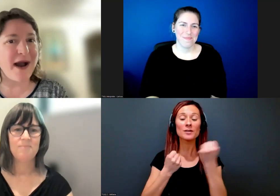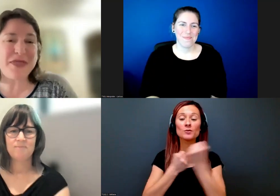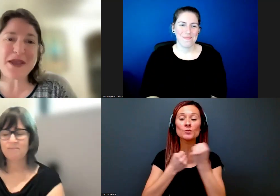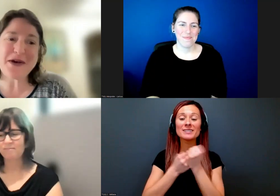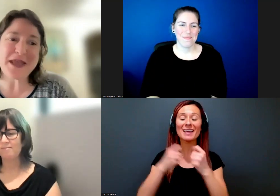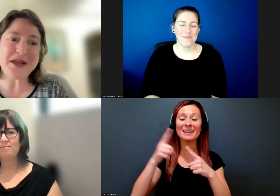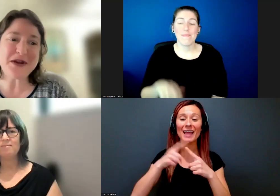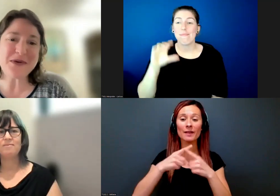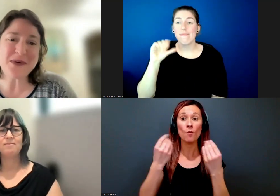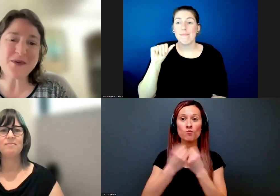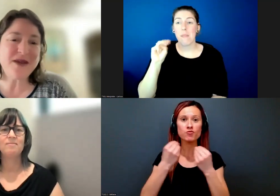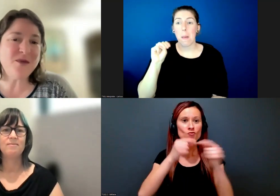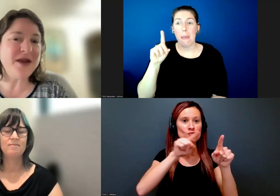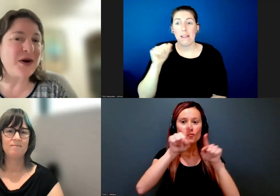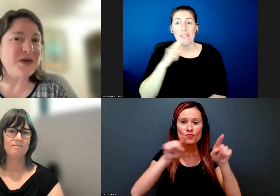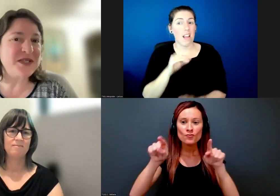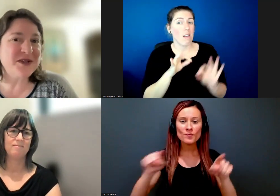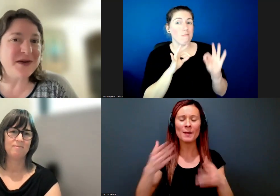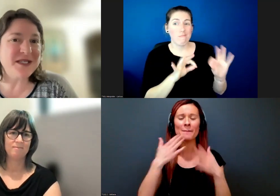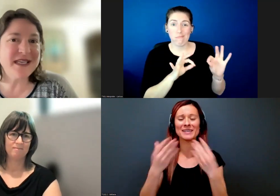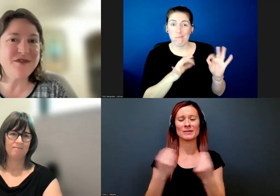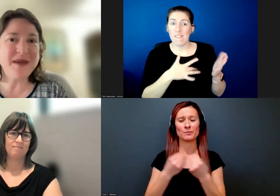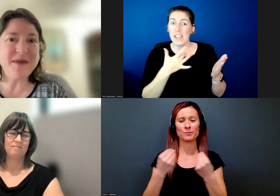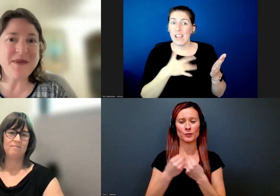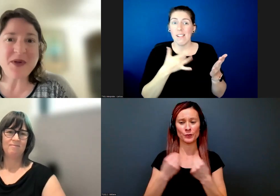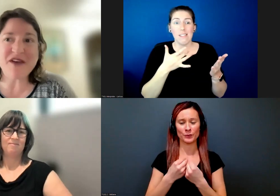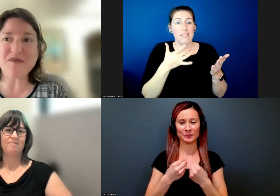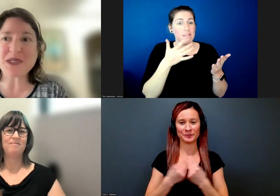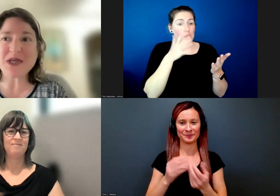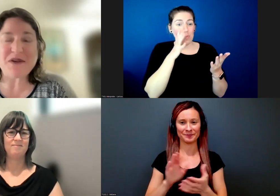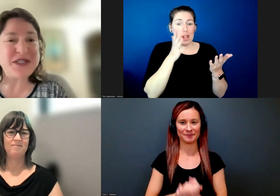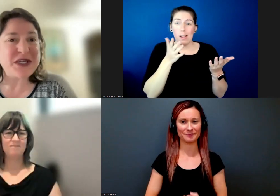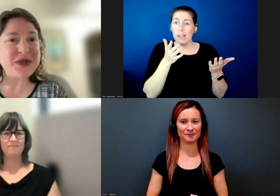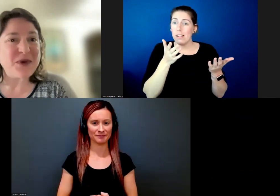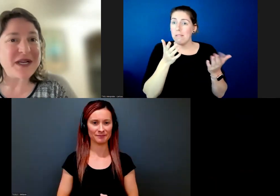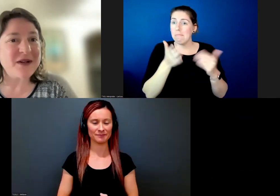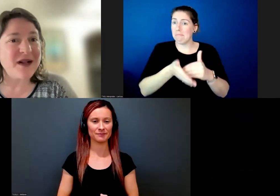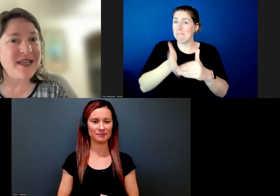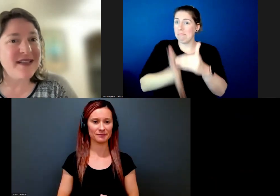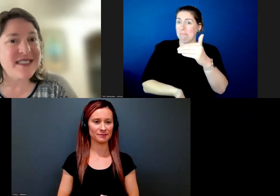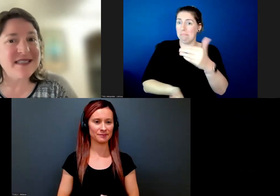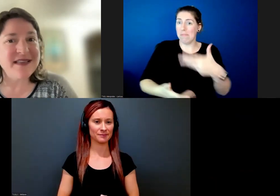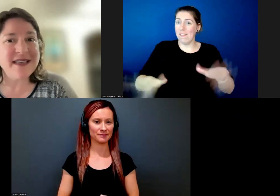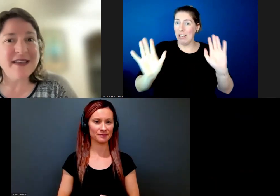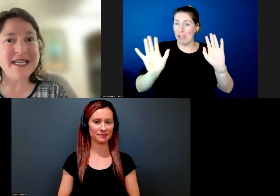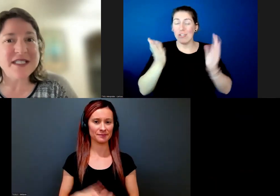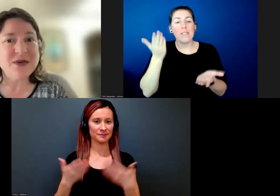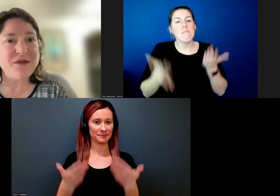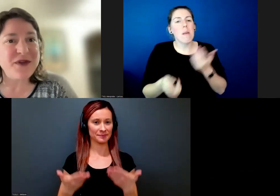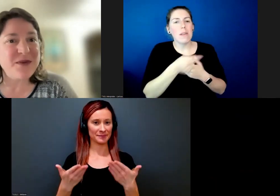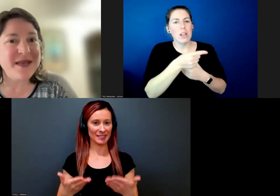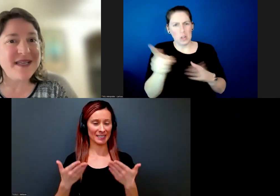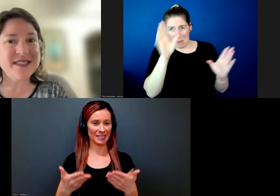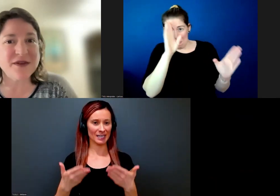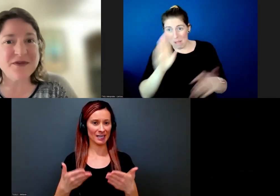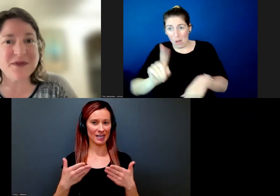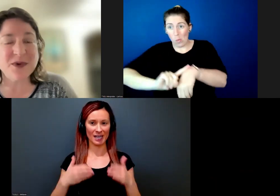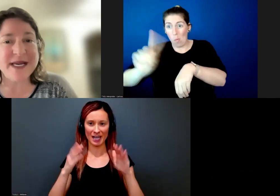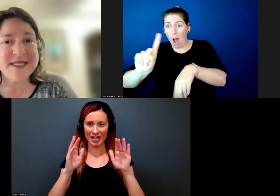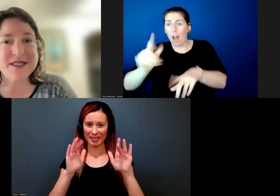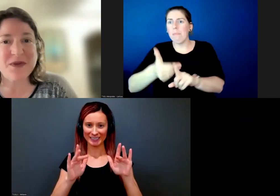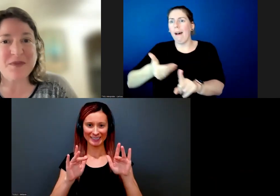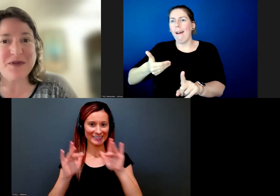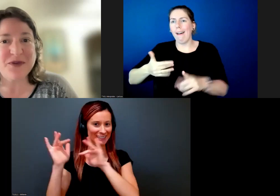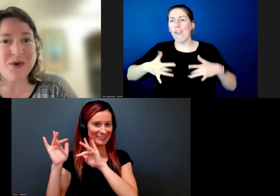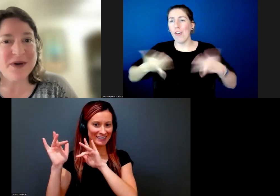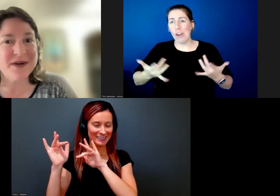I think on that note, we are just going to leave. Maybe people have booked off until 1 o'clock, and this gets you a few minutes of